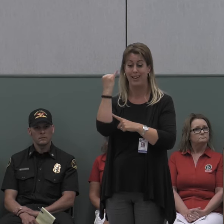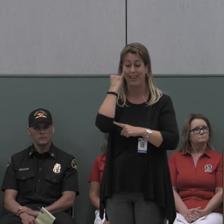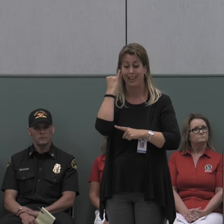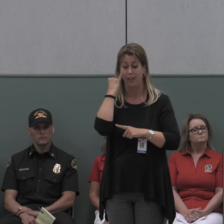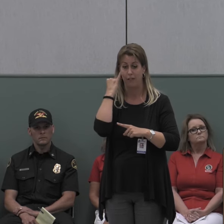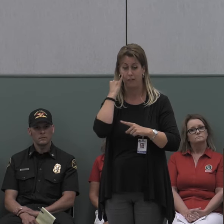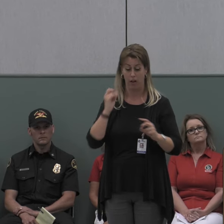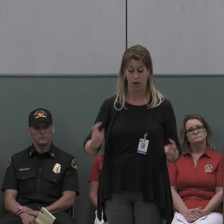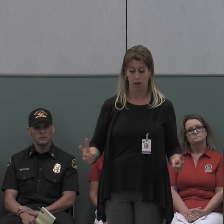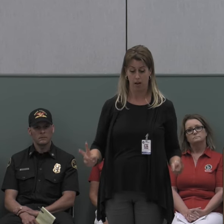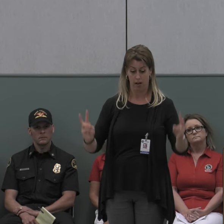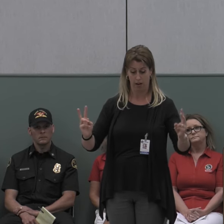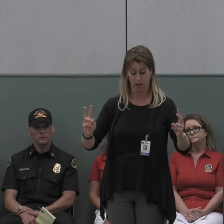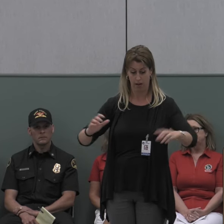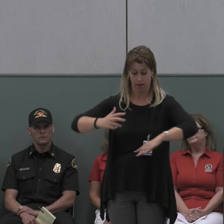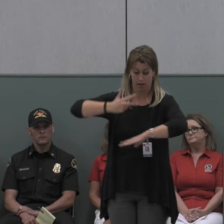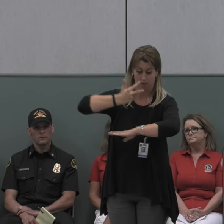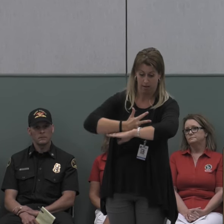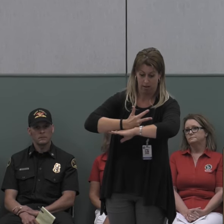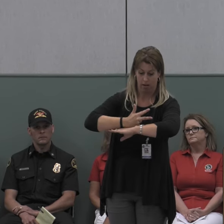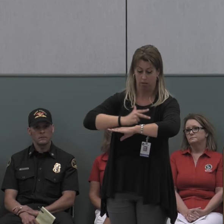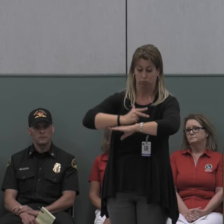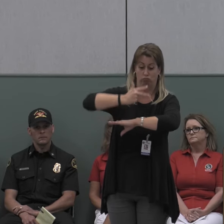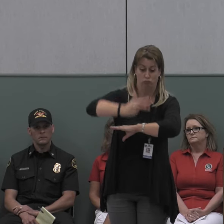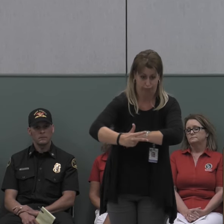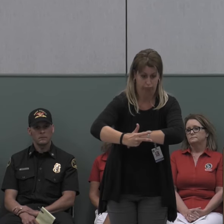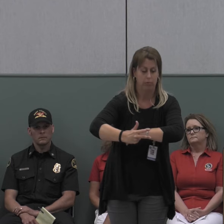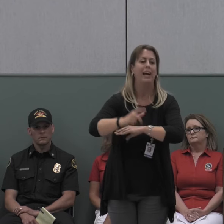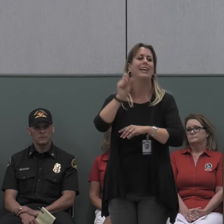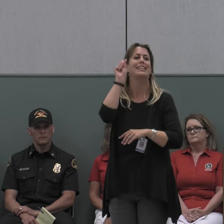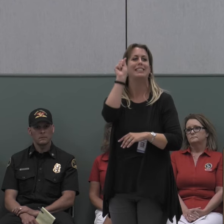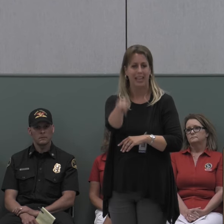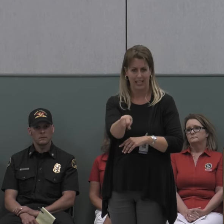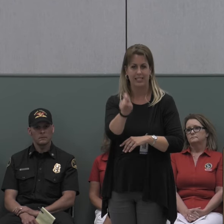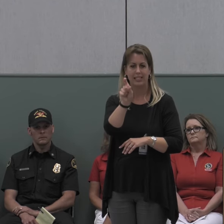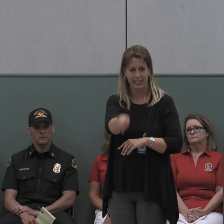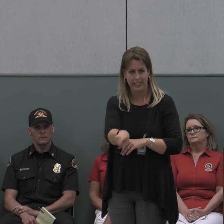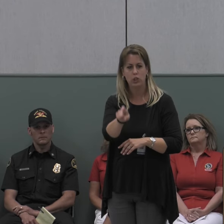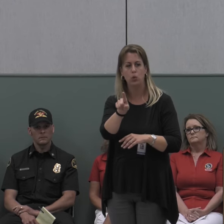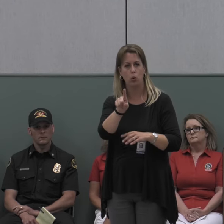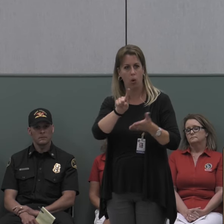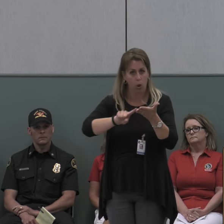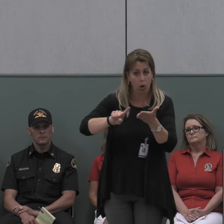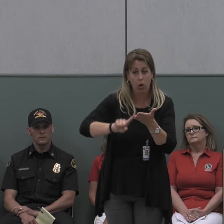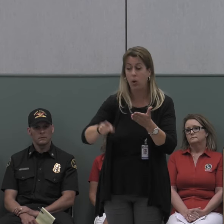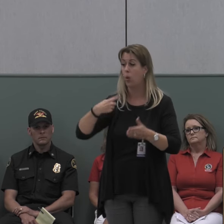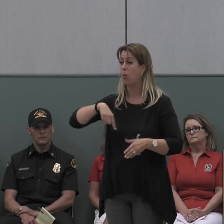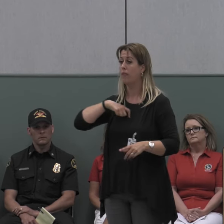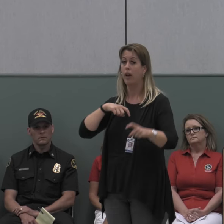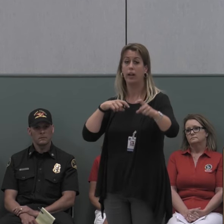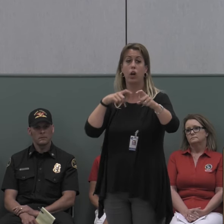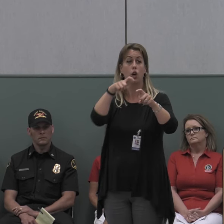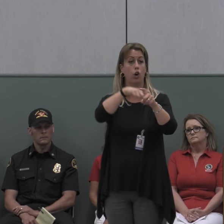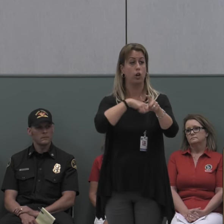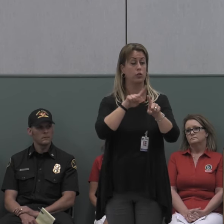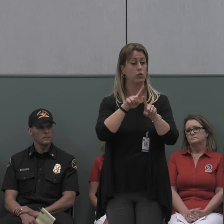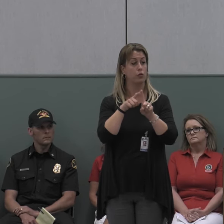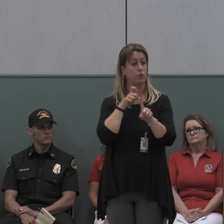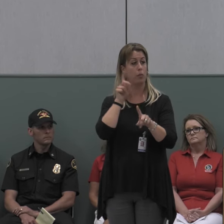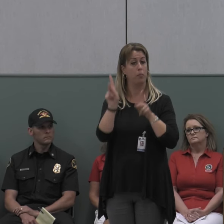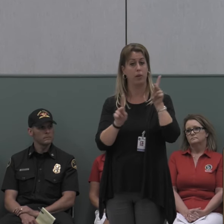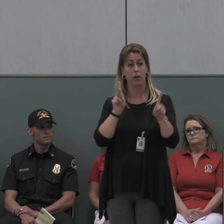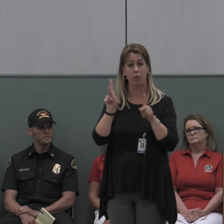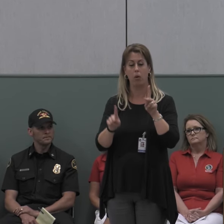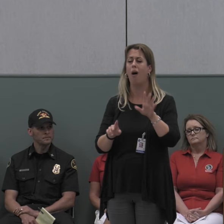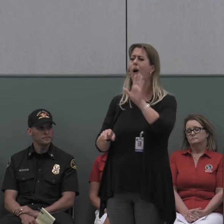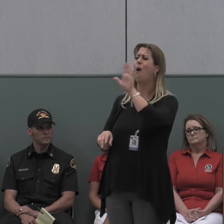all right? So, but please have a look at it. I mean, we've had calls from out of town. Well, you know, my